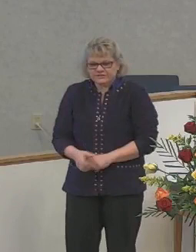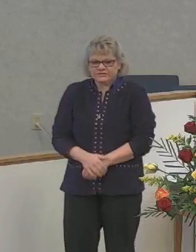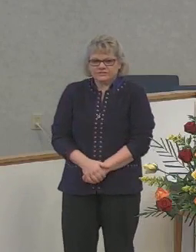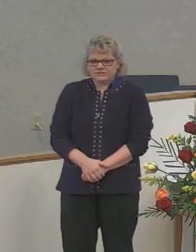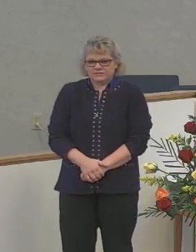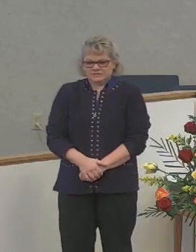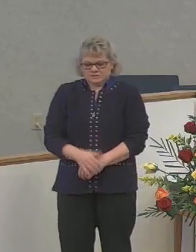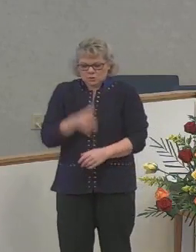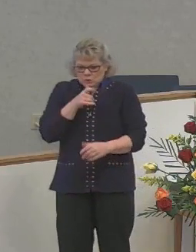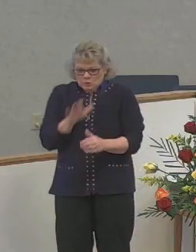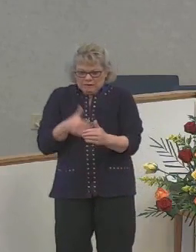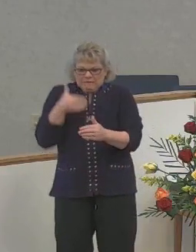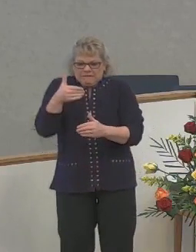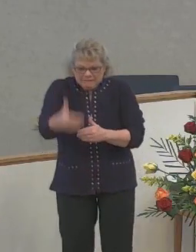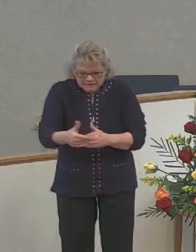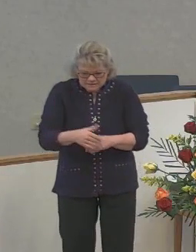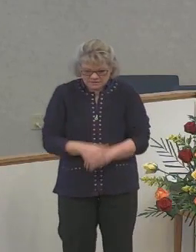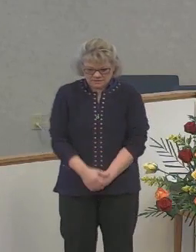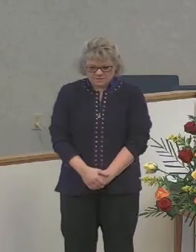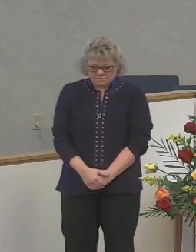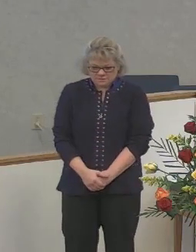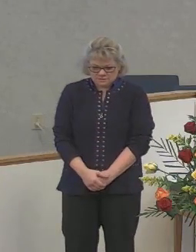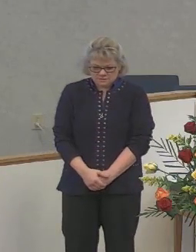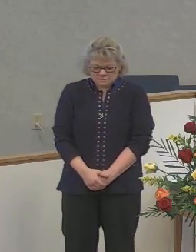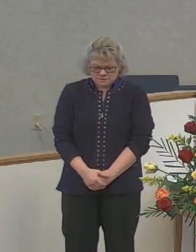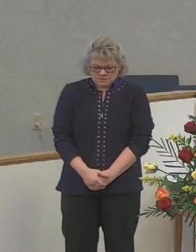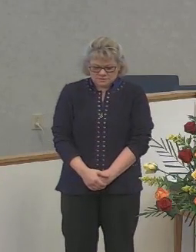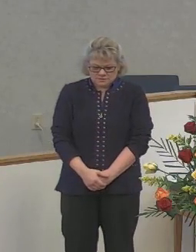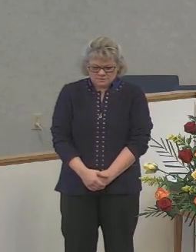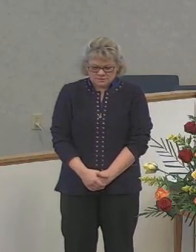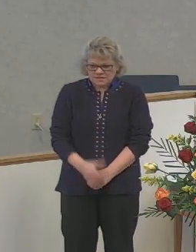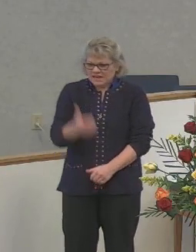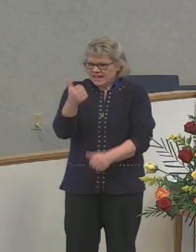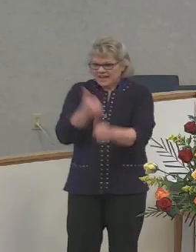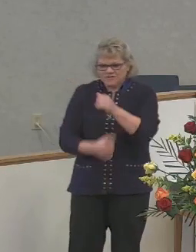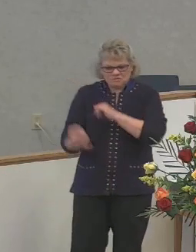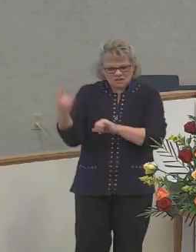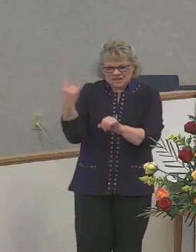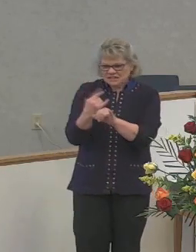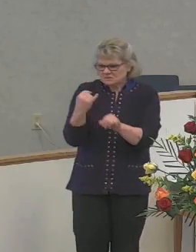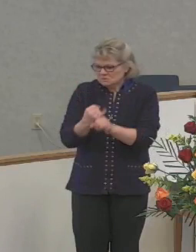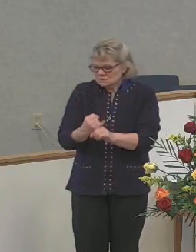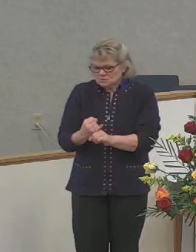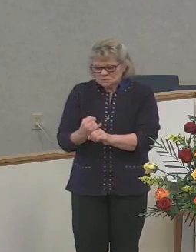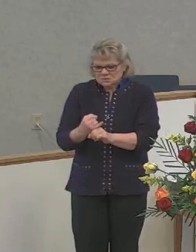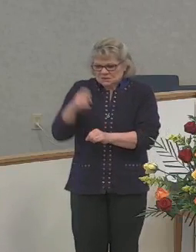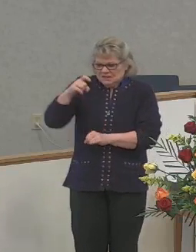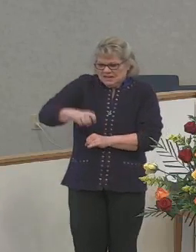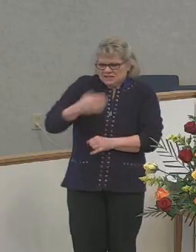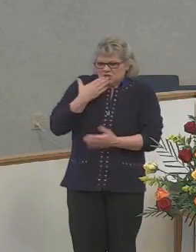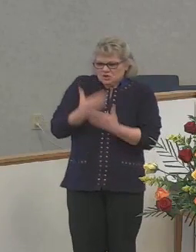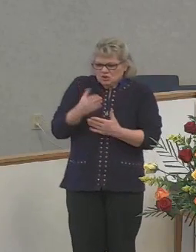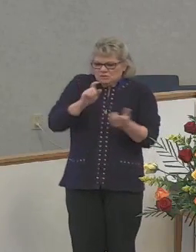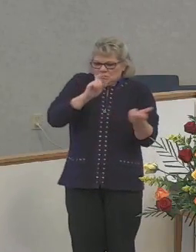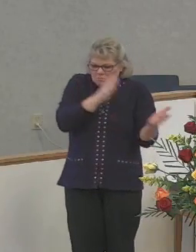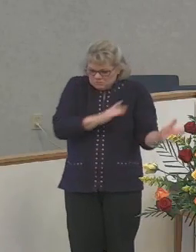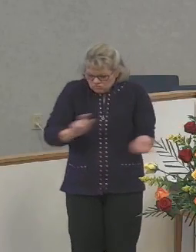Succession. Every institution needs a good